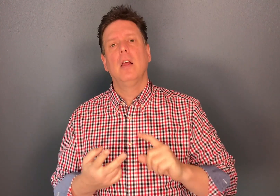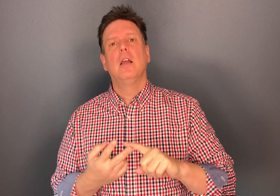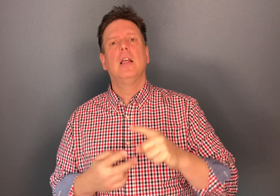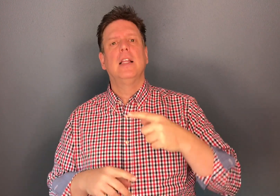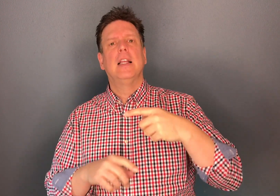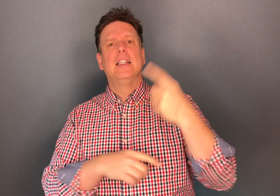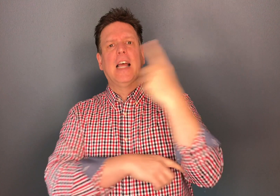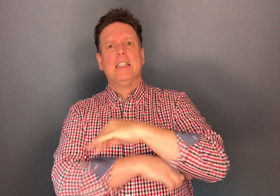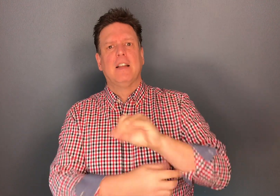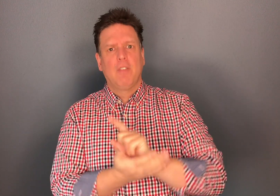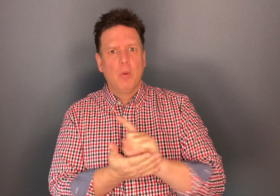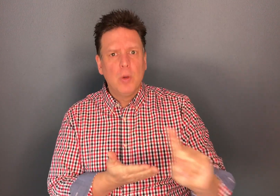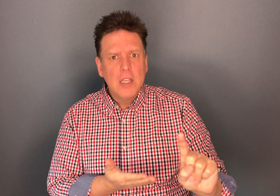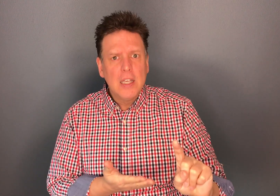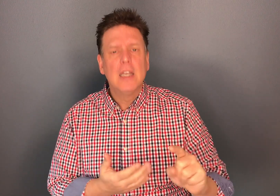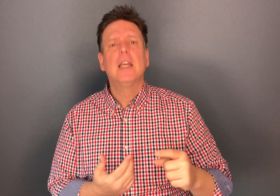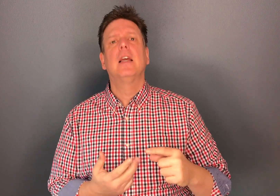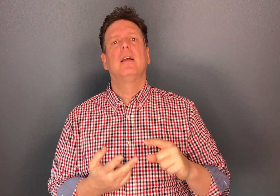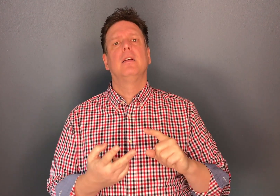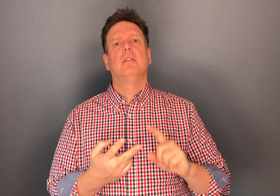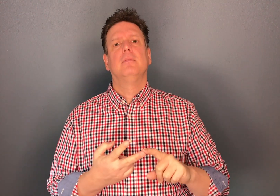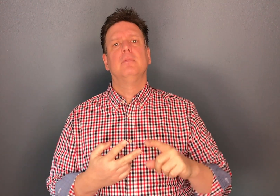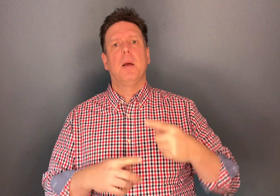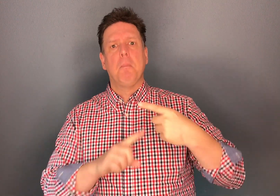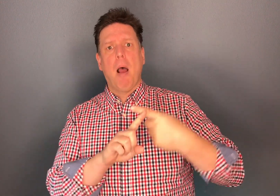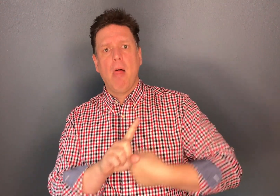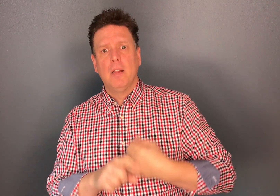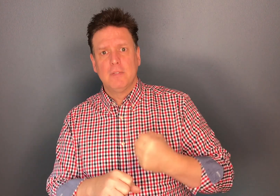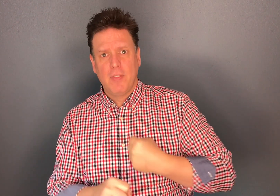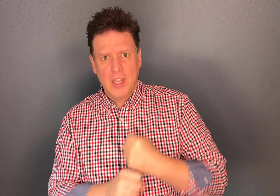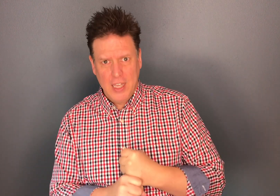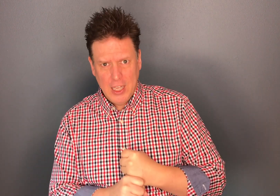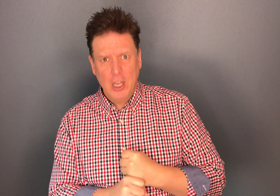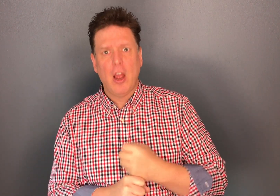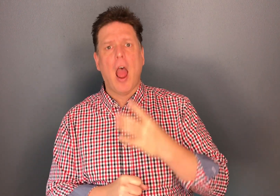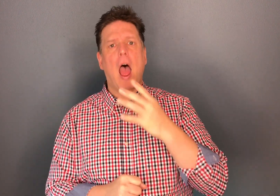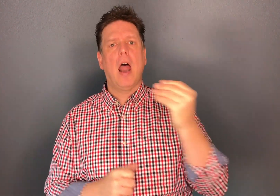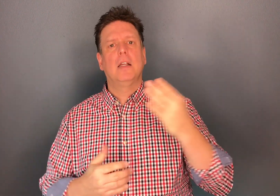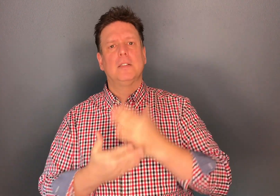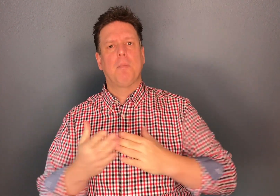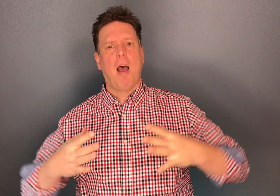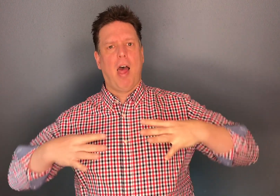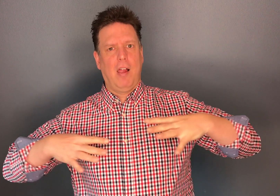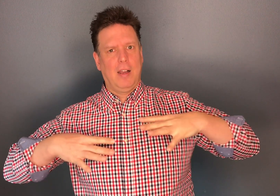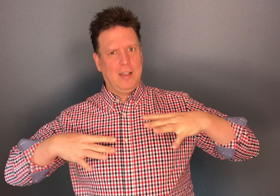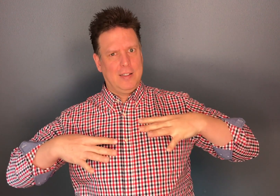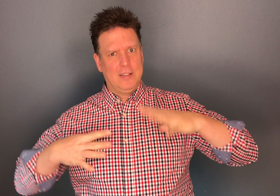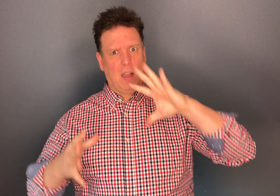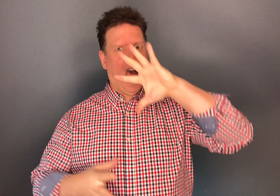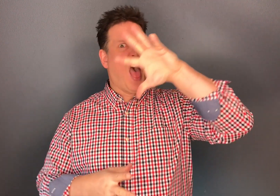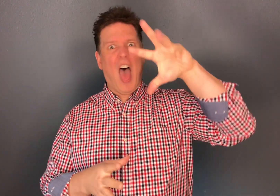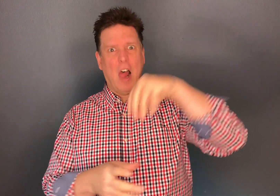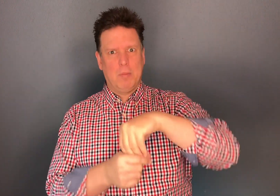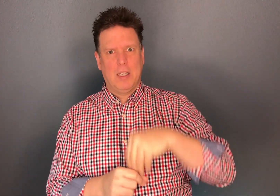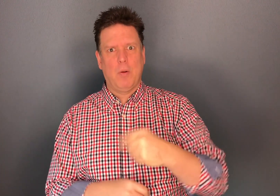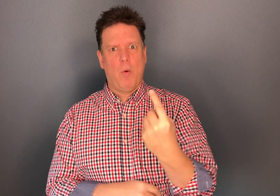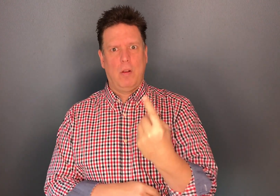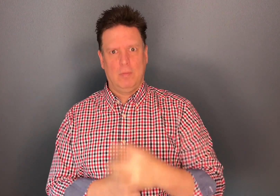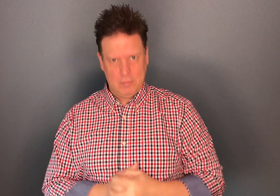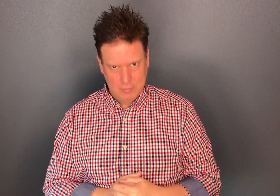fall, days of the week, months of the year, and some holidays.